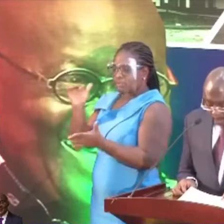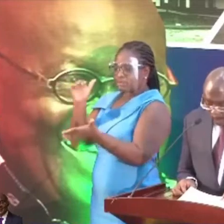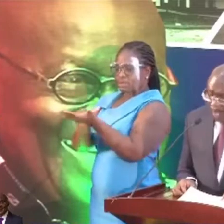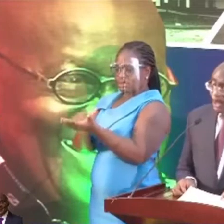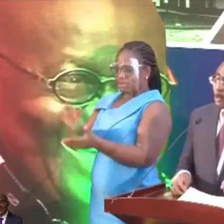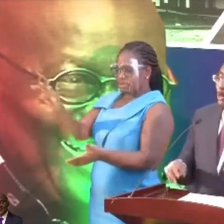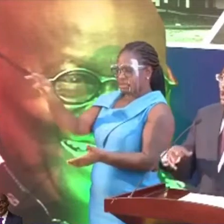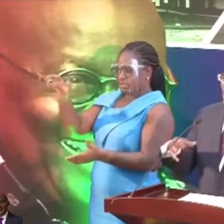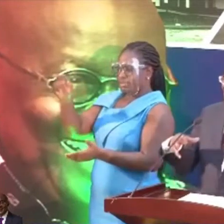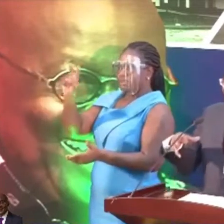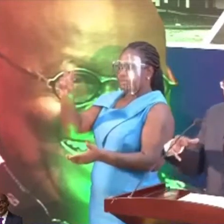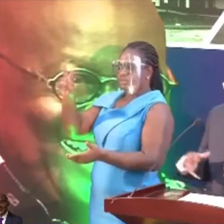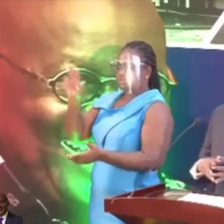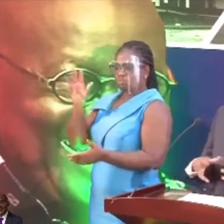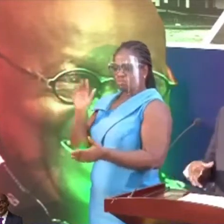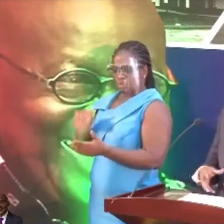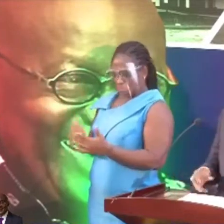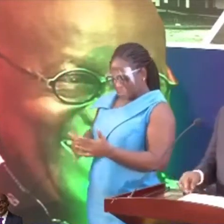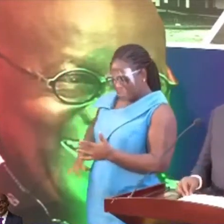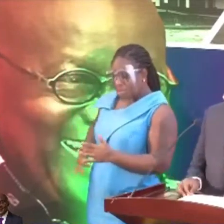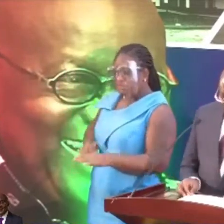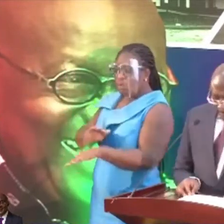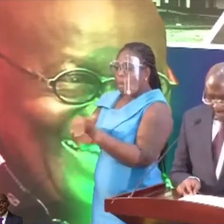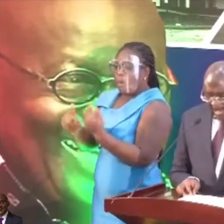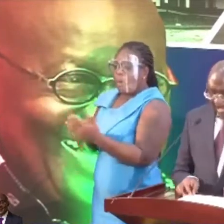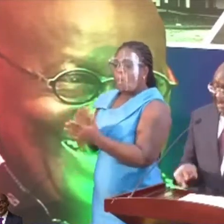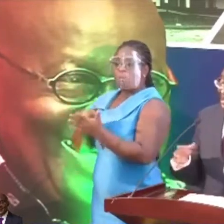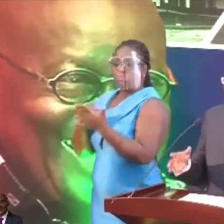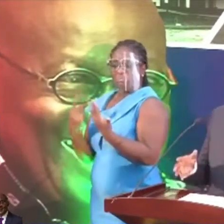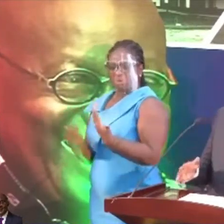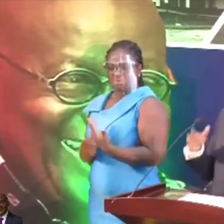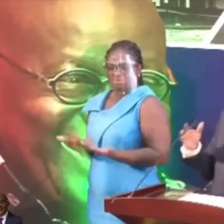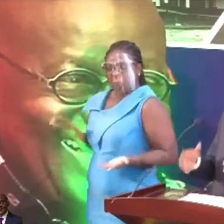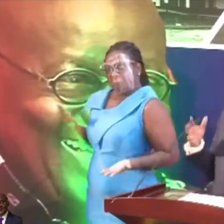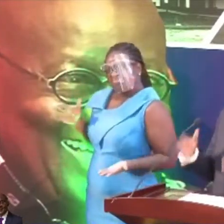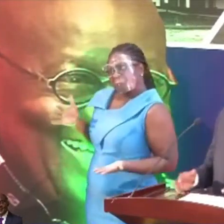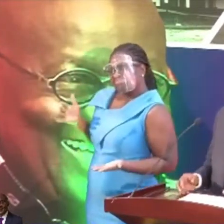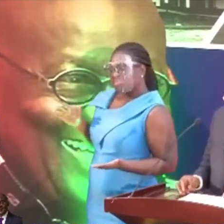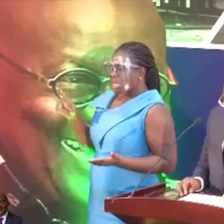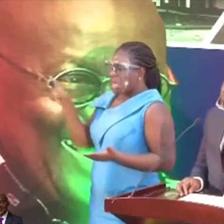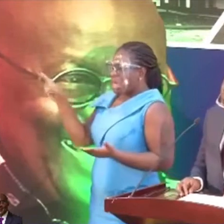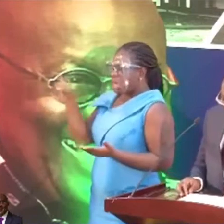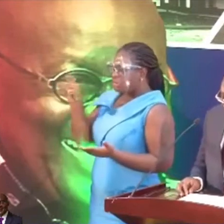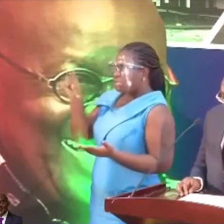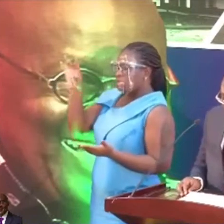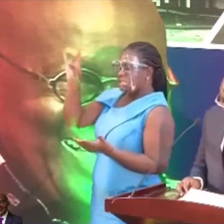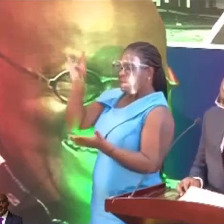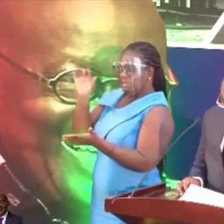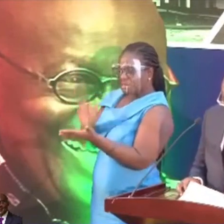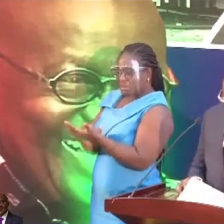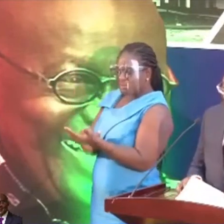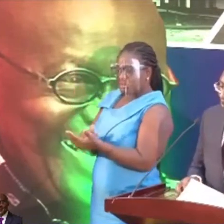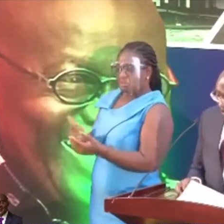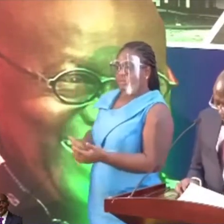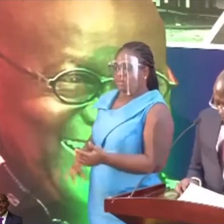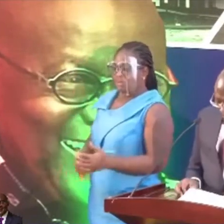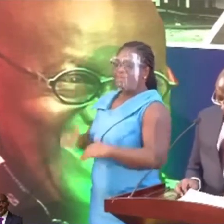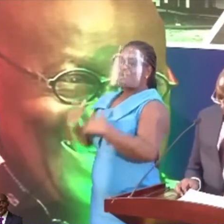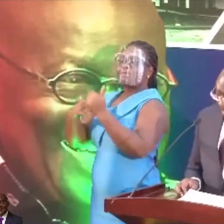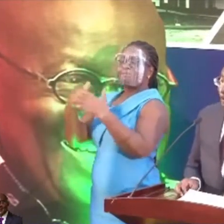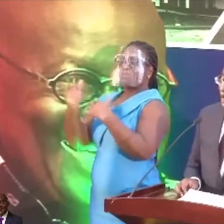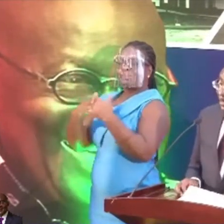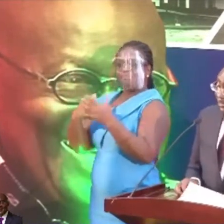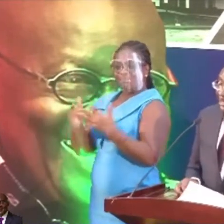21,332. So under the Toilets for All program, at least 109,000 household toilets have been